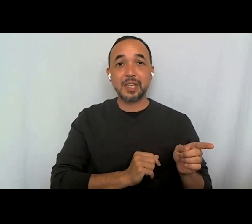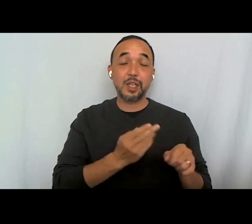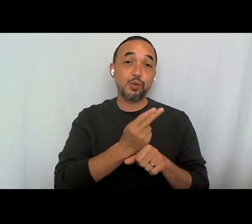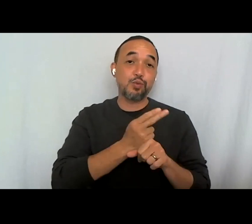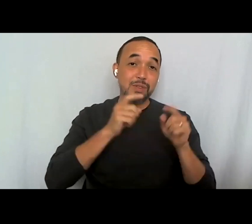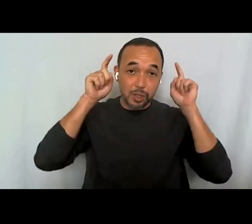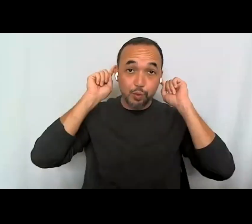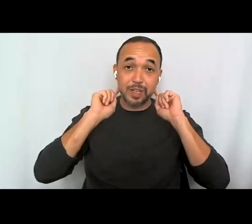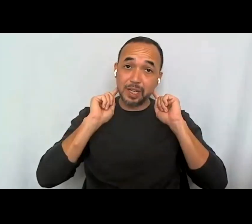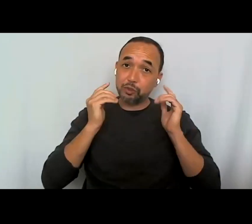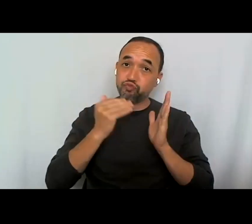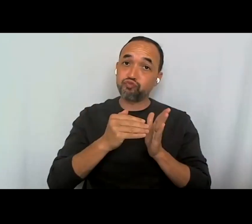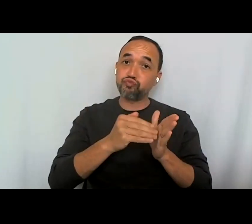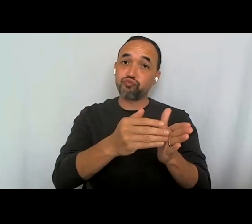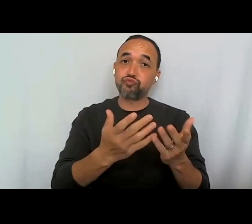bit.